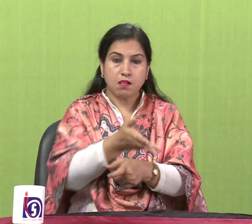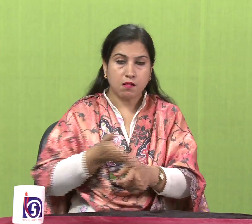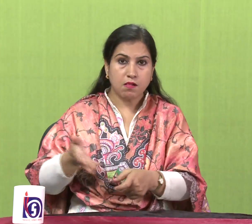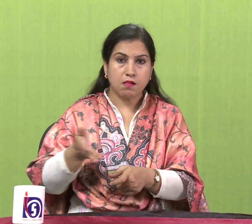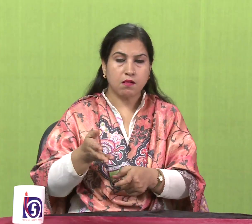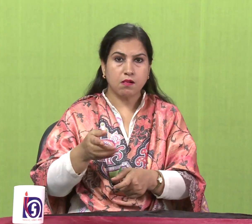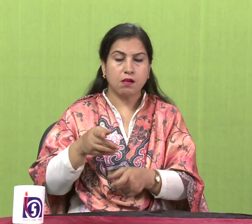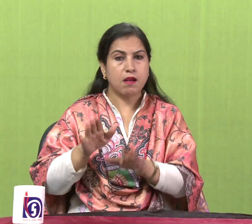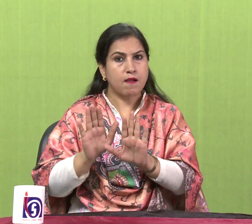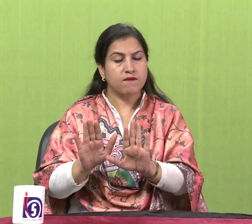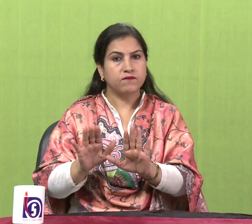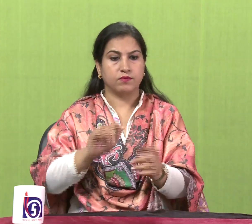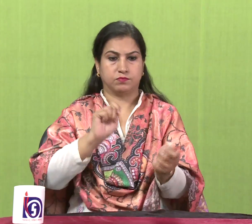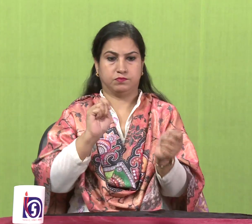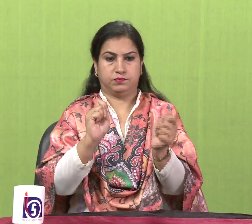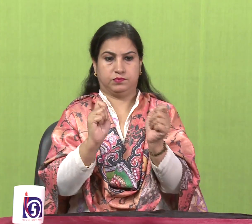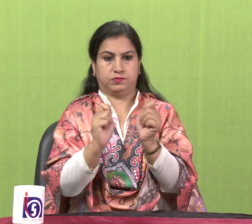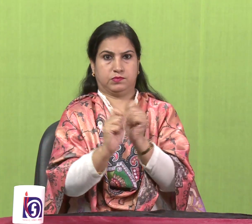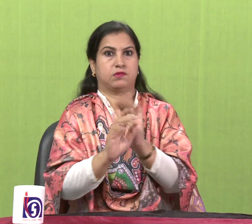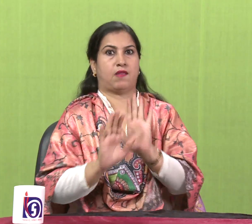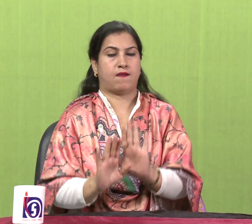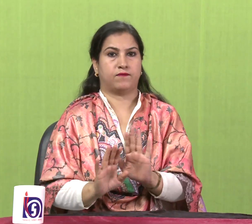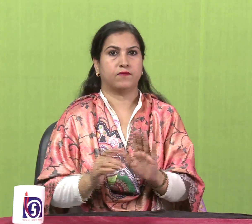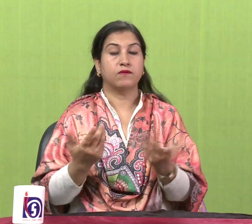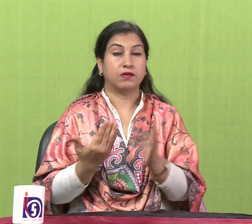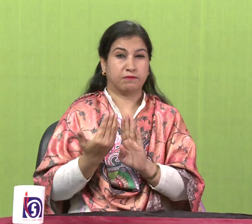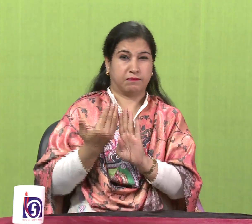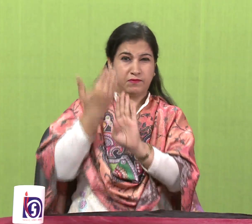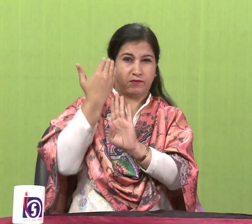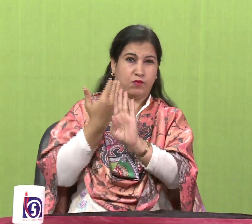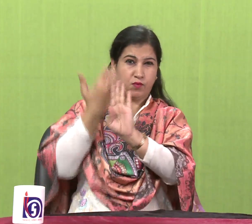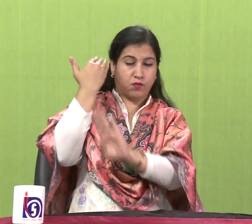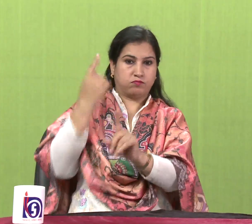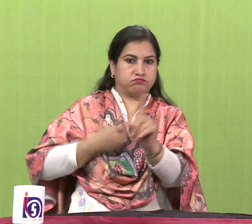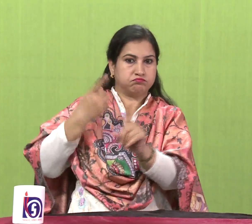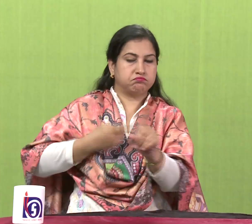has changed during the past few years.